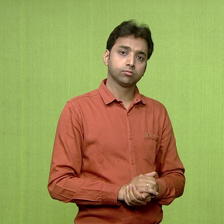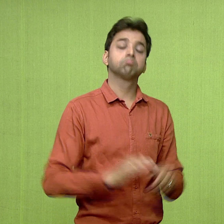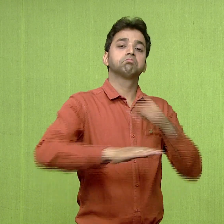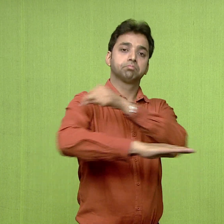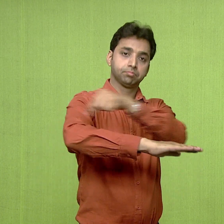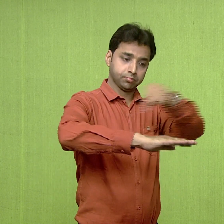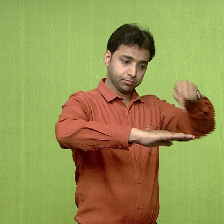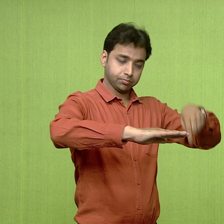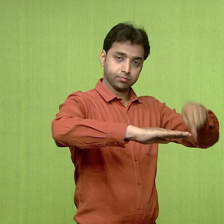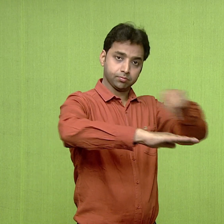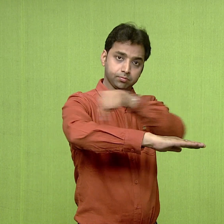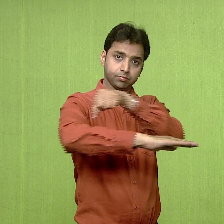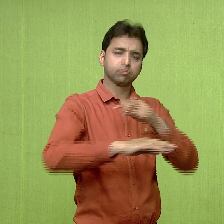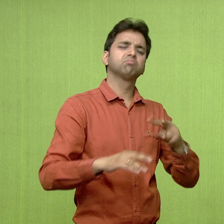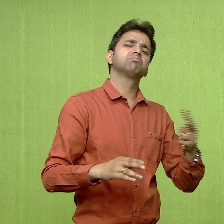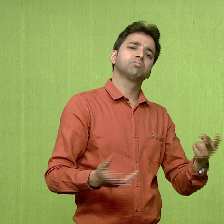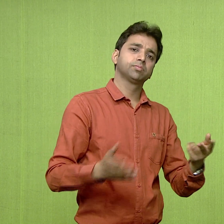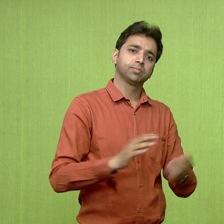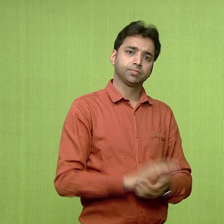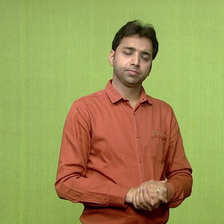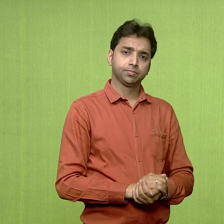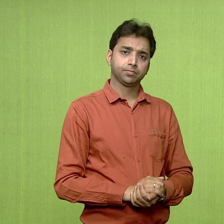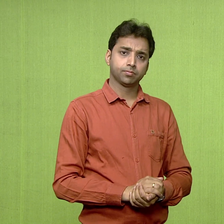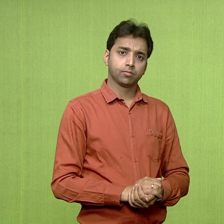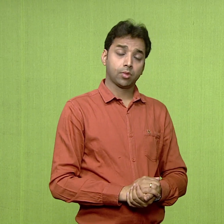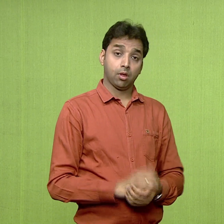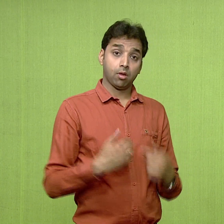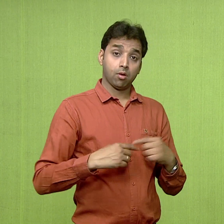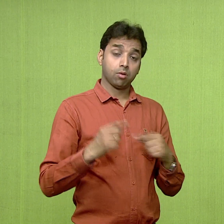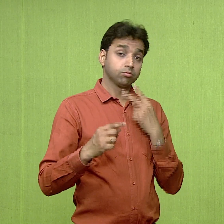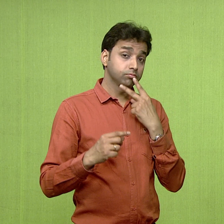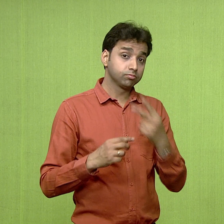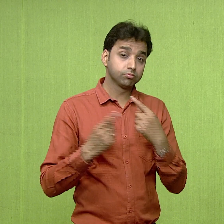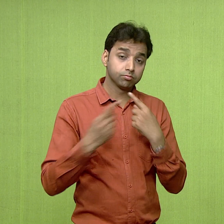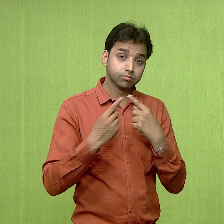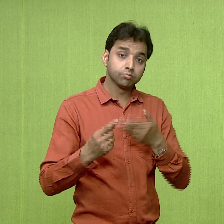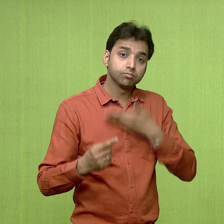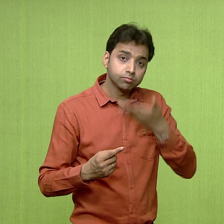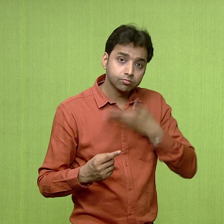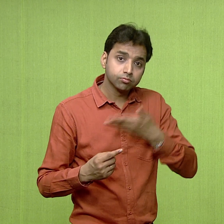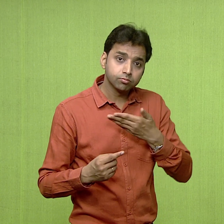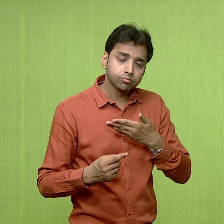architecture, etc. were taught by these guilds.